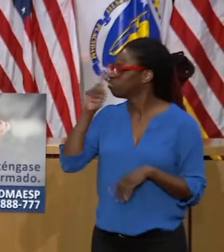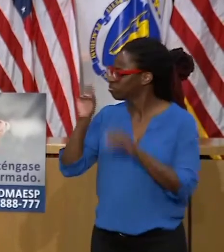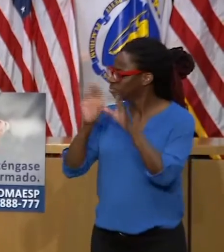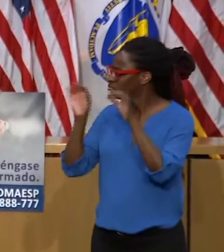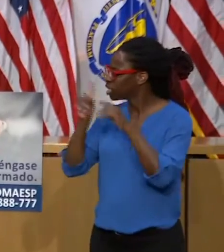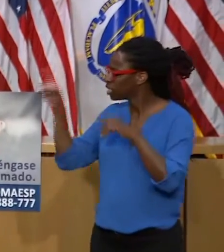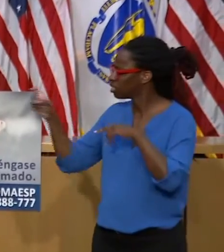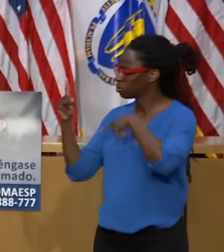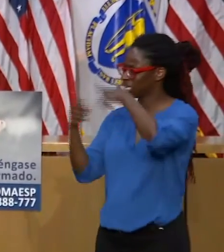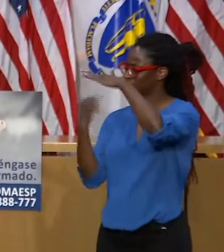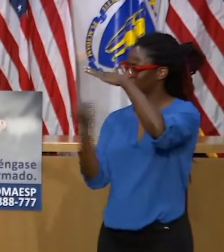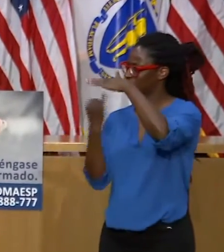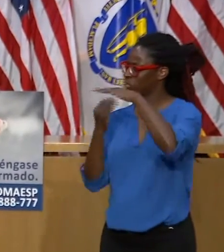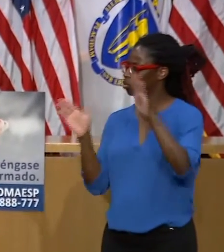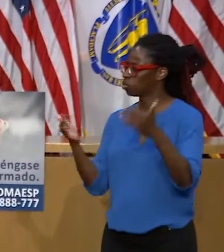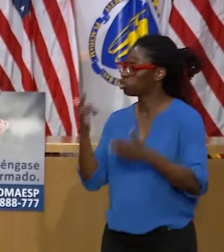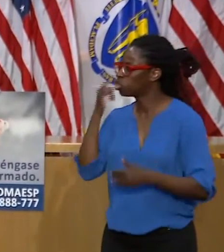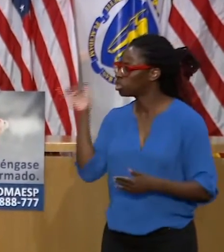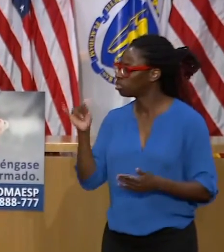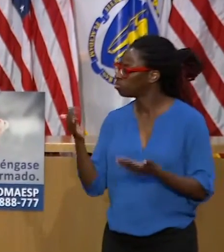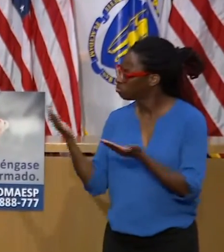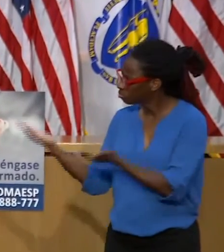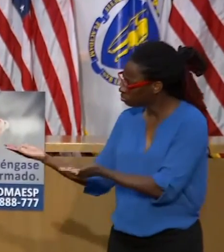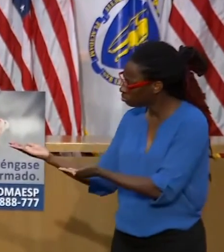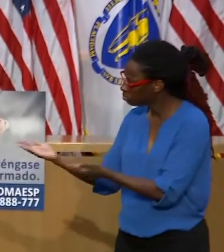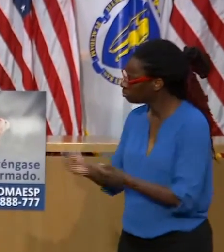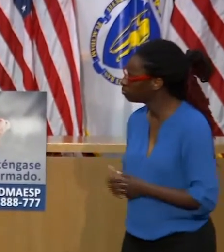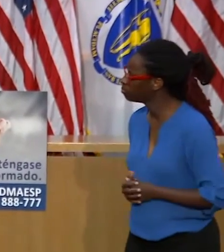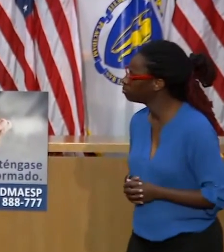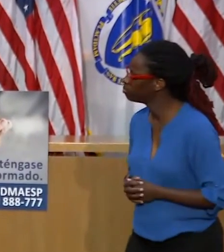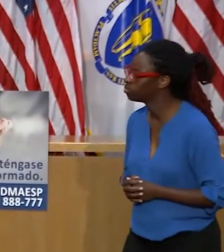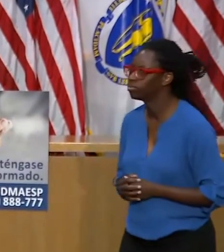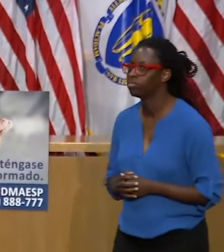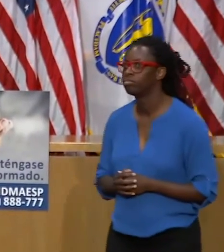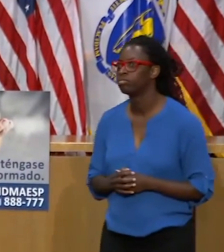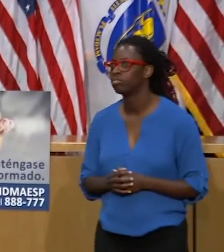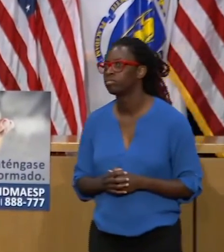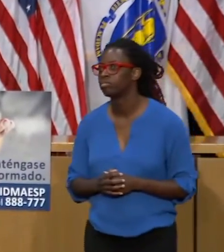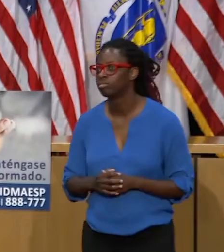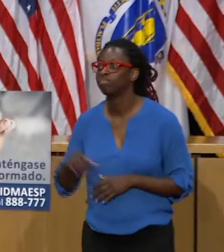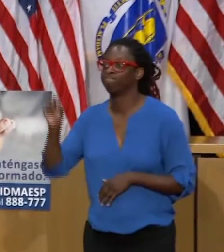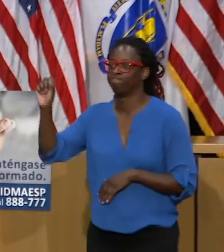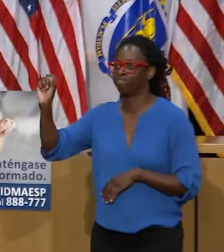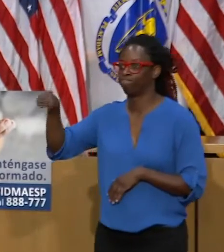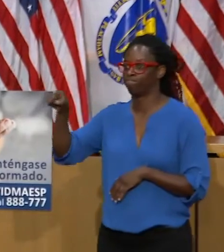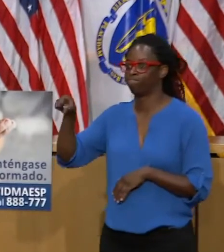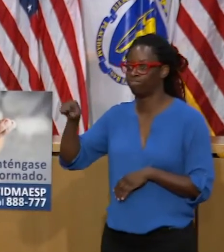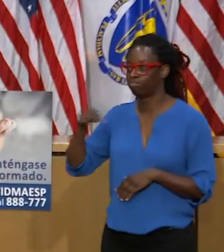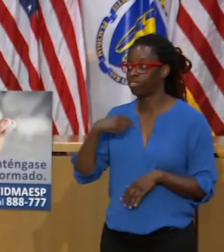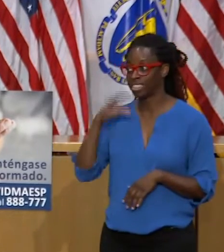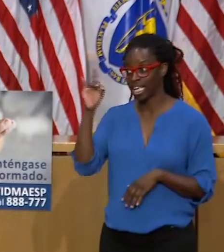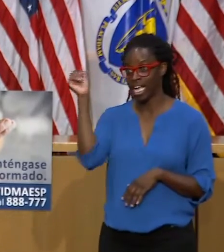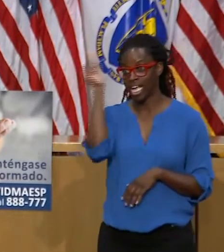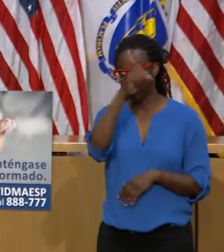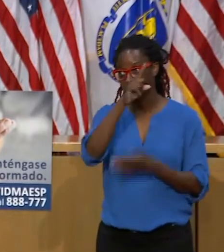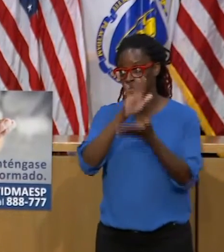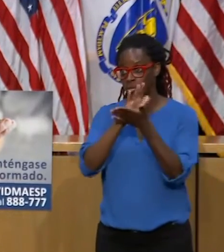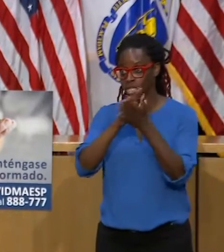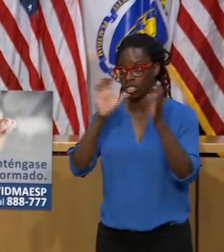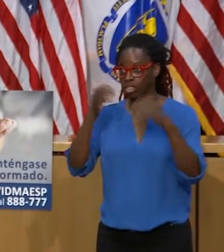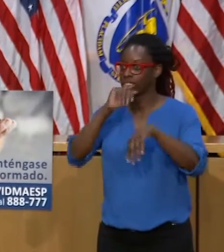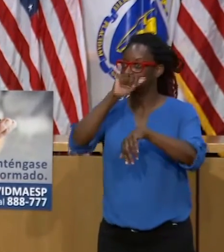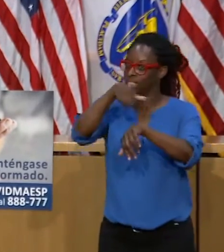Sure, thank you for the question. We are asking schools to set up a separate isolation room, which is different than the nurse's office, where, for